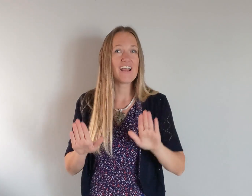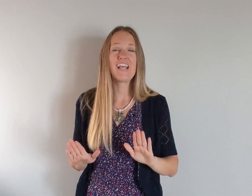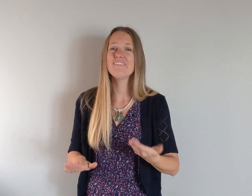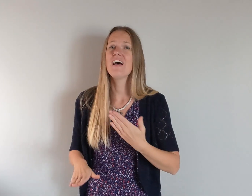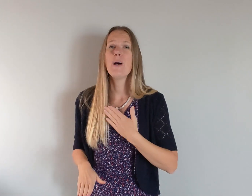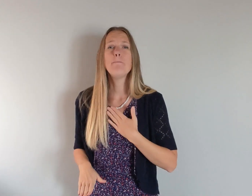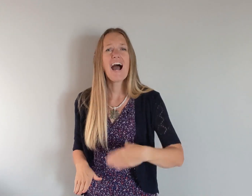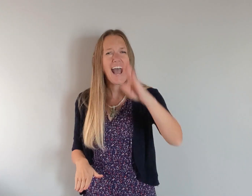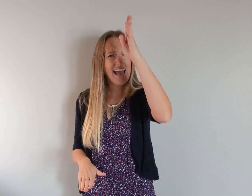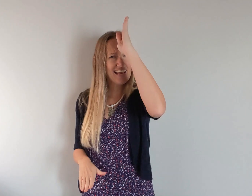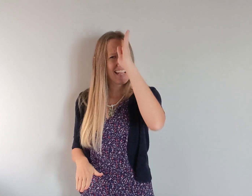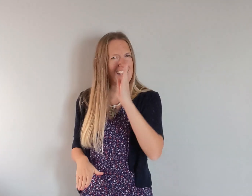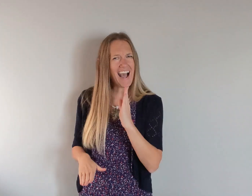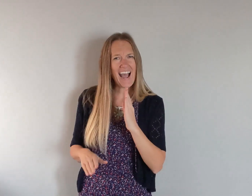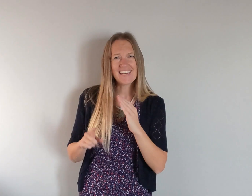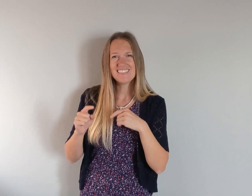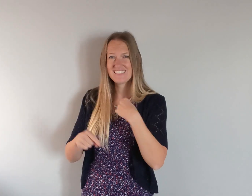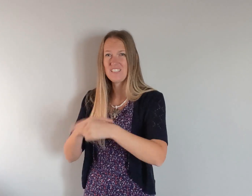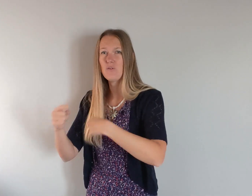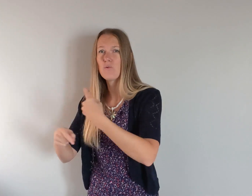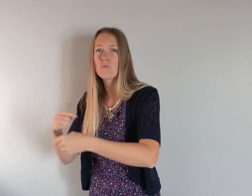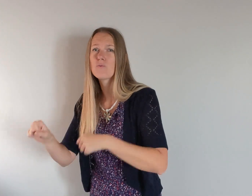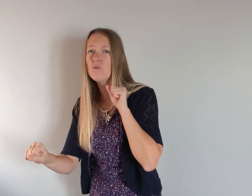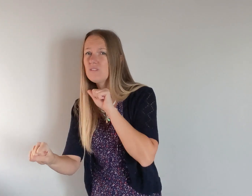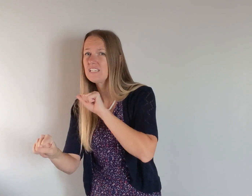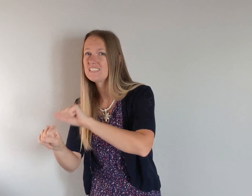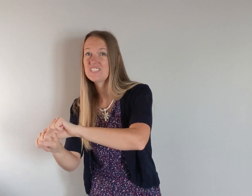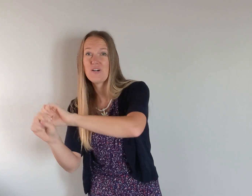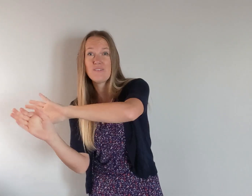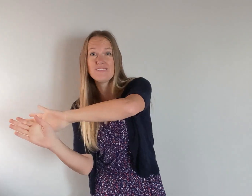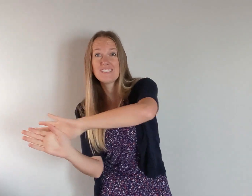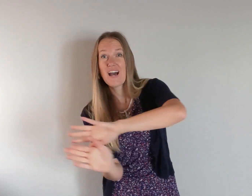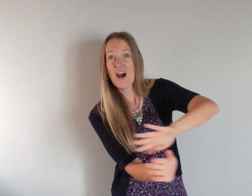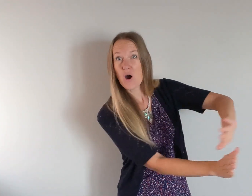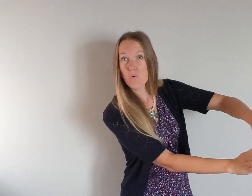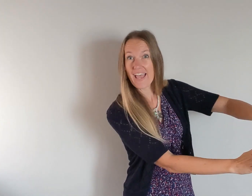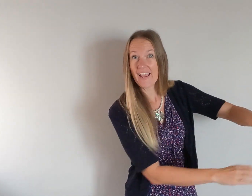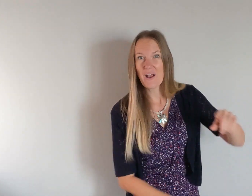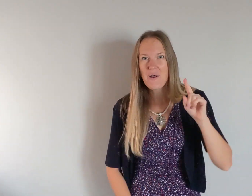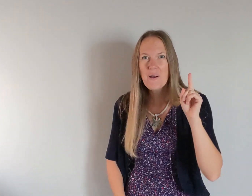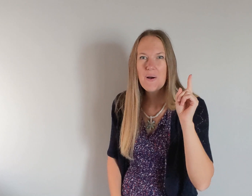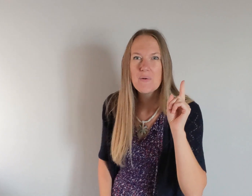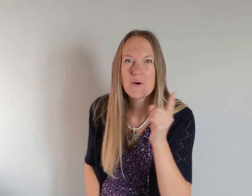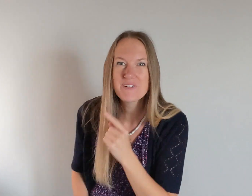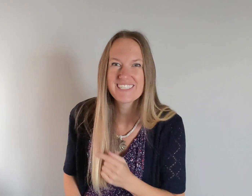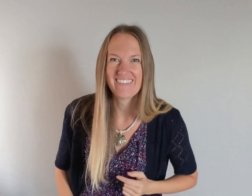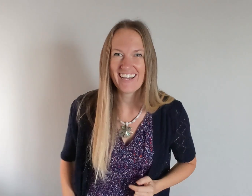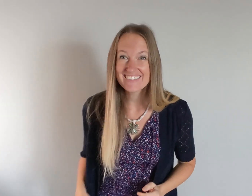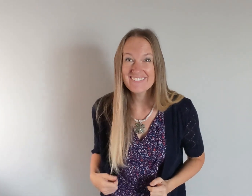grave. My God is still rolling stones away. One more time, guys. One